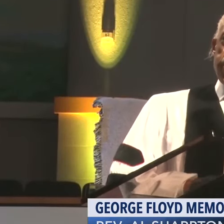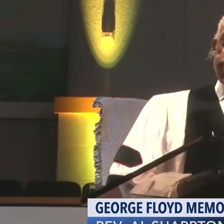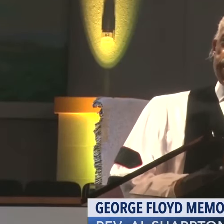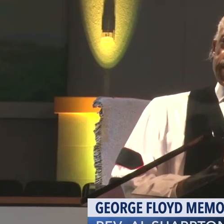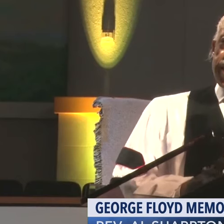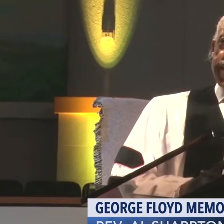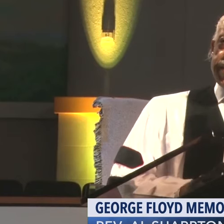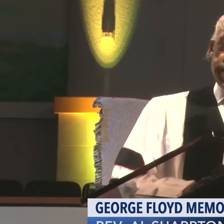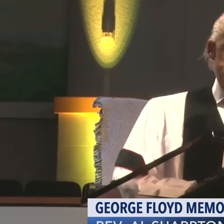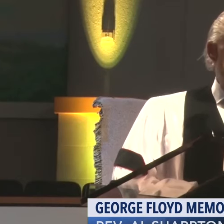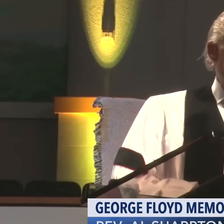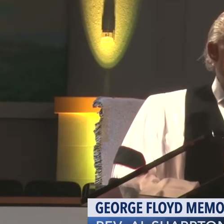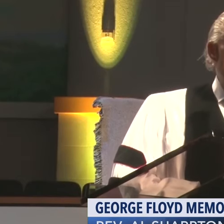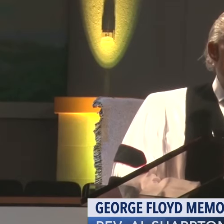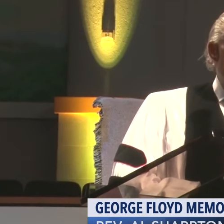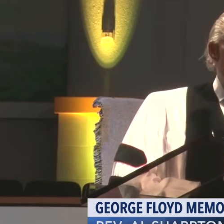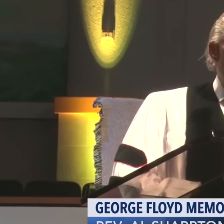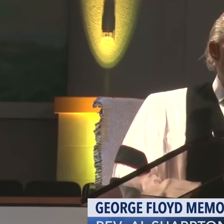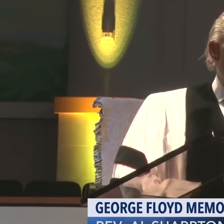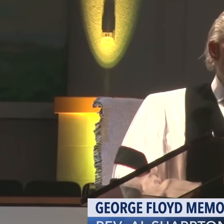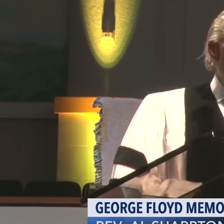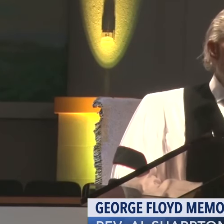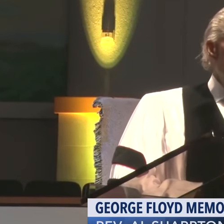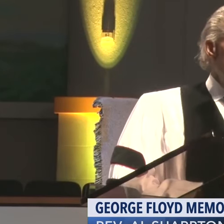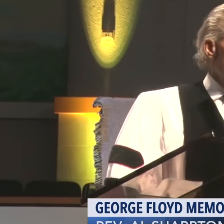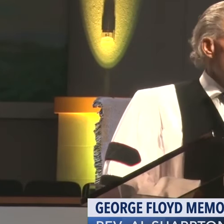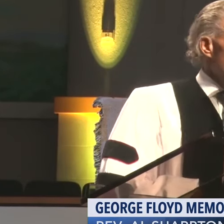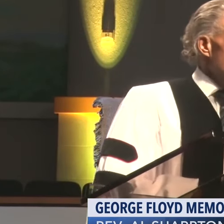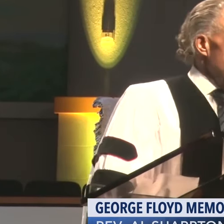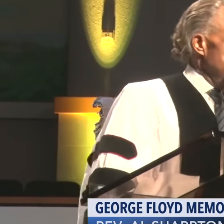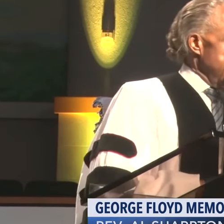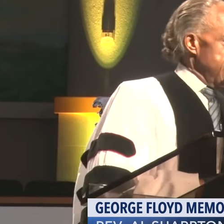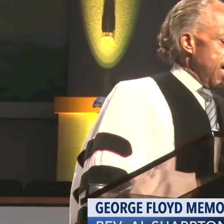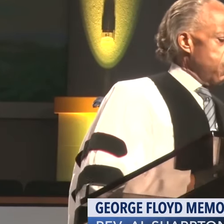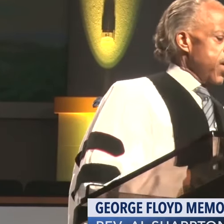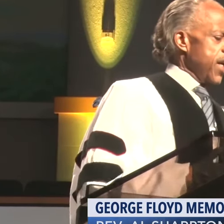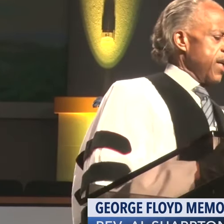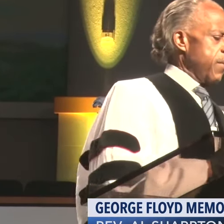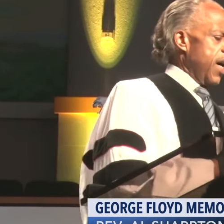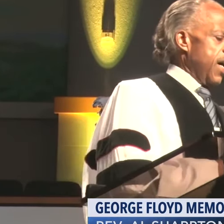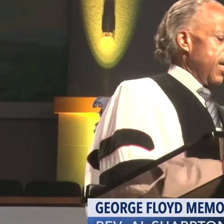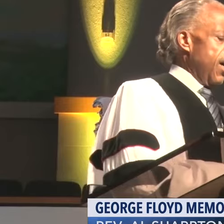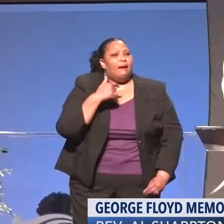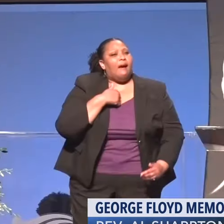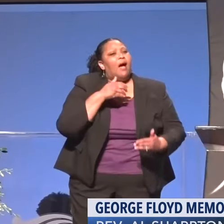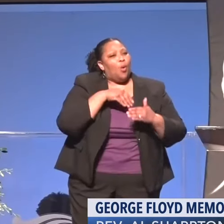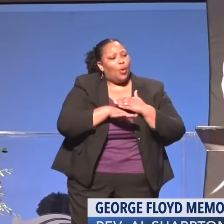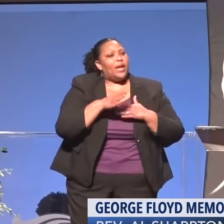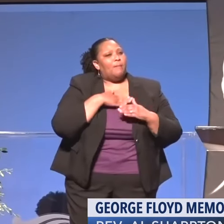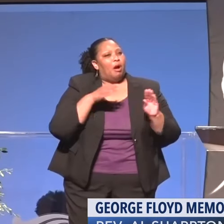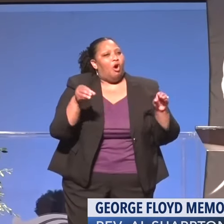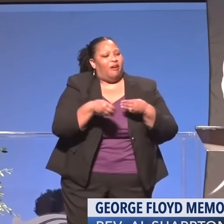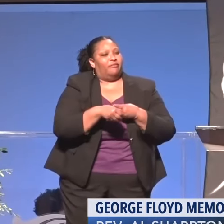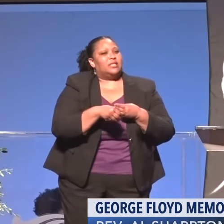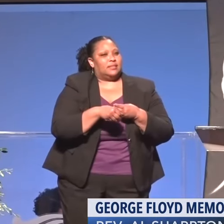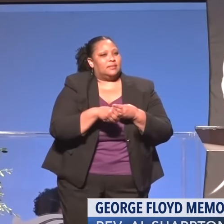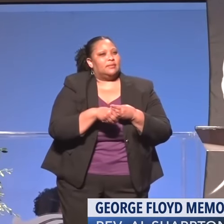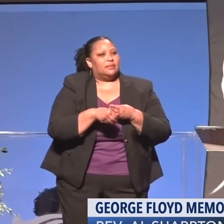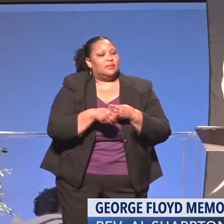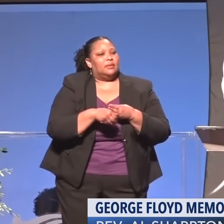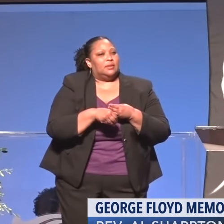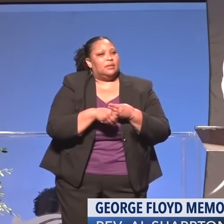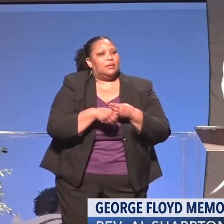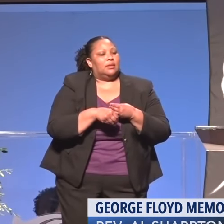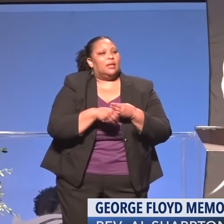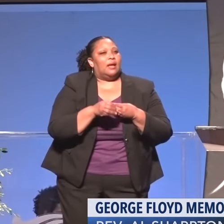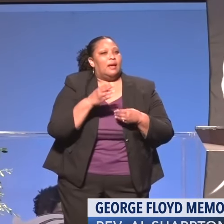couldn't find words to say. And Jimmy, I went in my office, Jerry